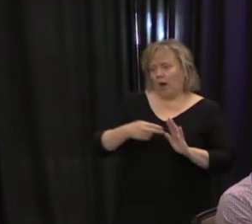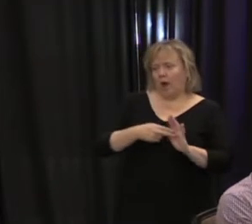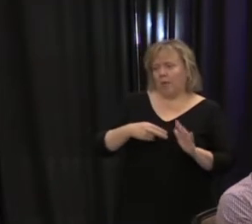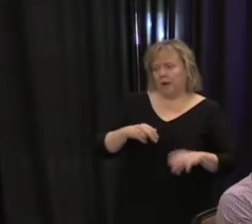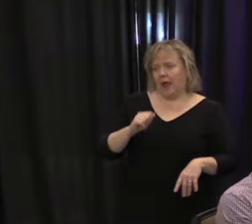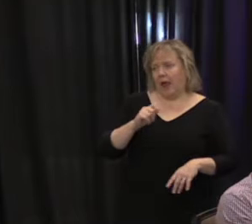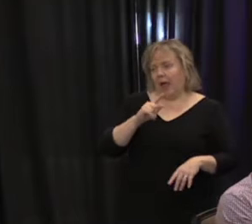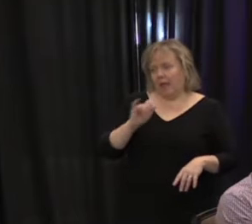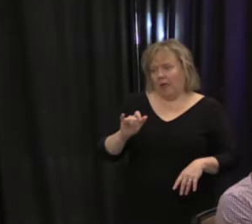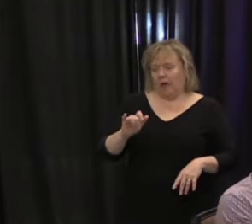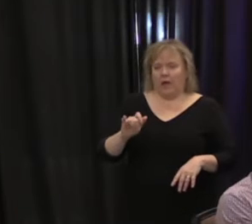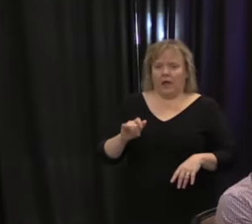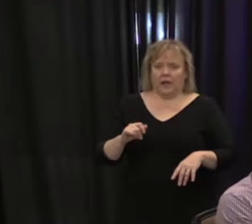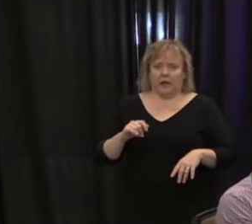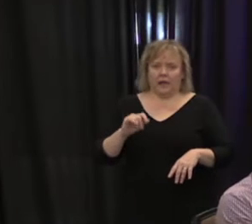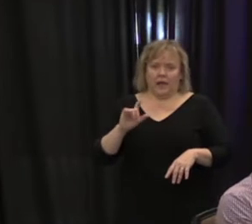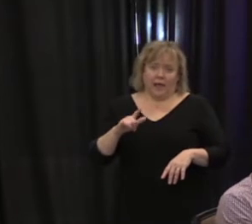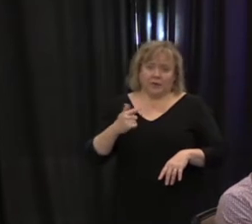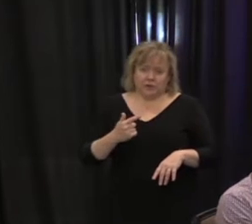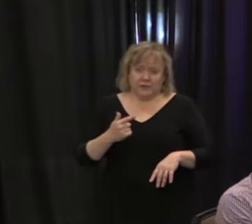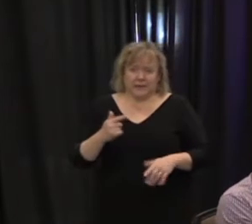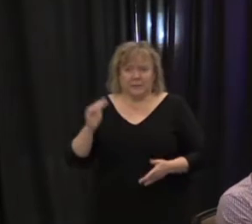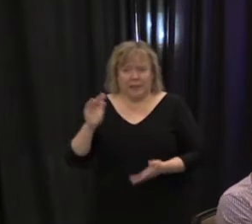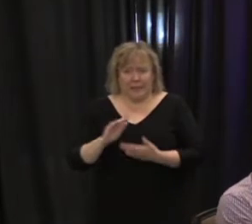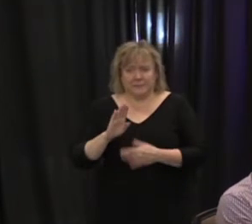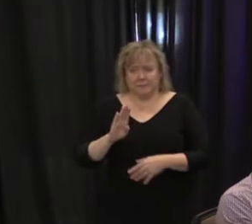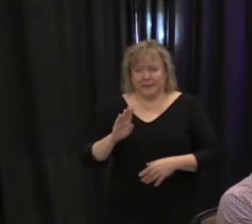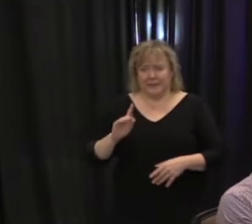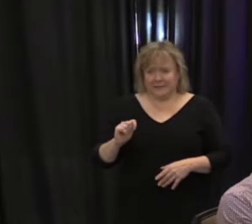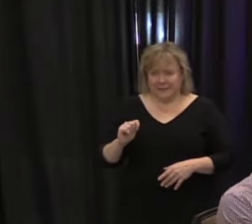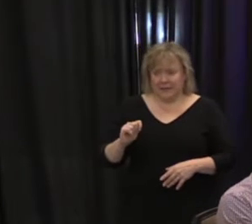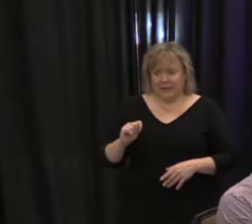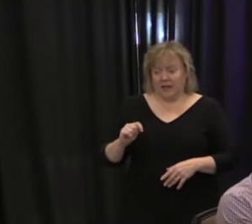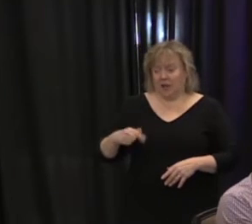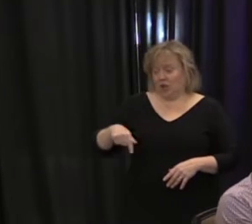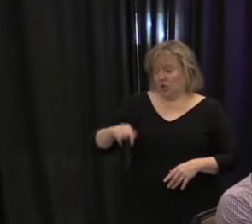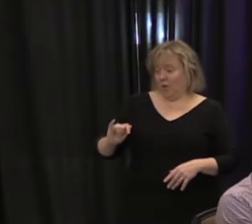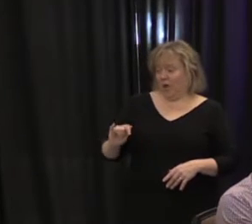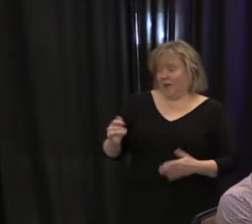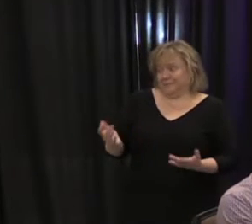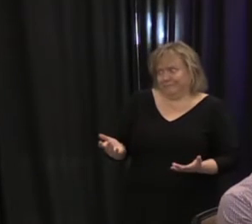the LG community, a little less with the B and the T, Q and the I, we don't know what to do with.